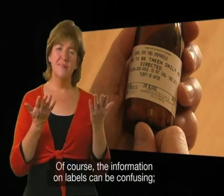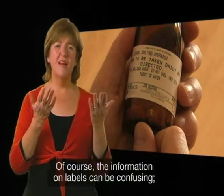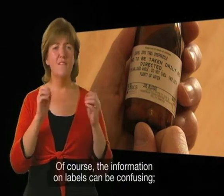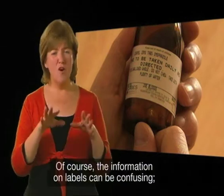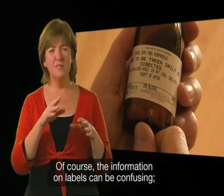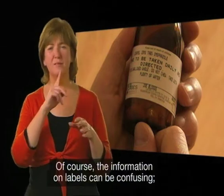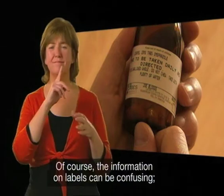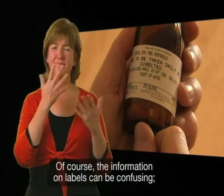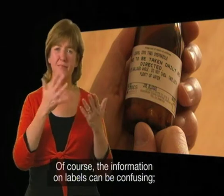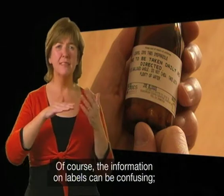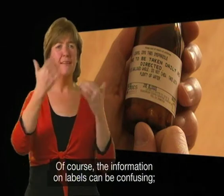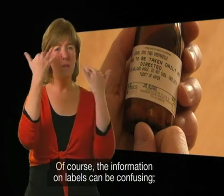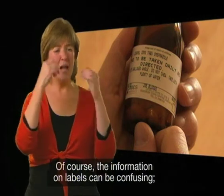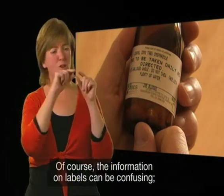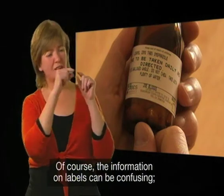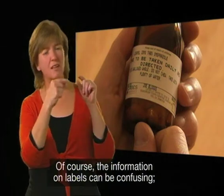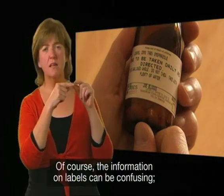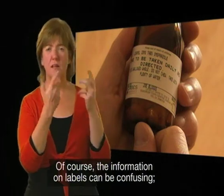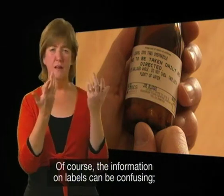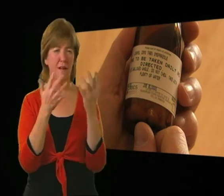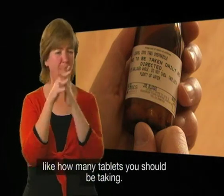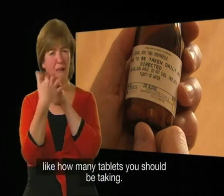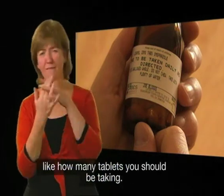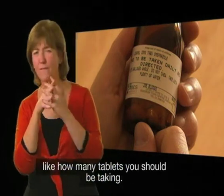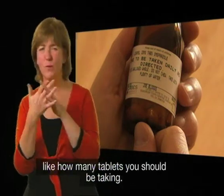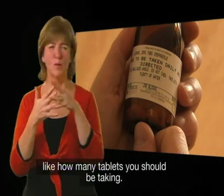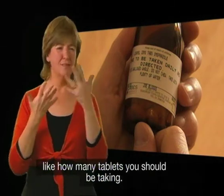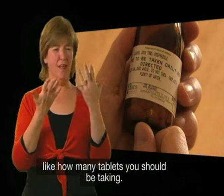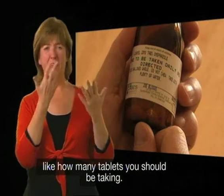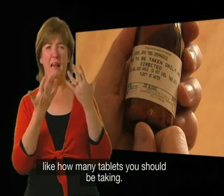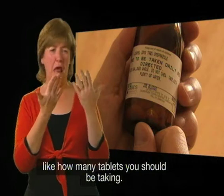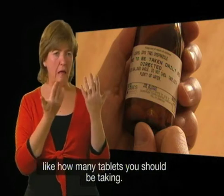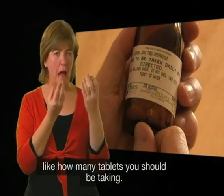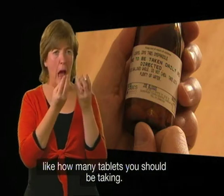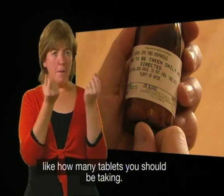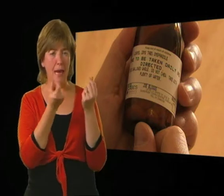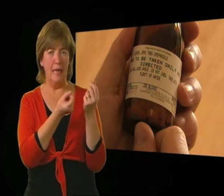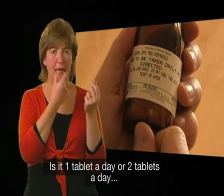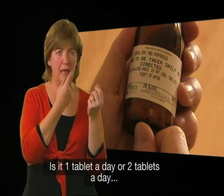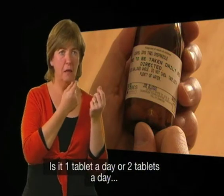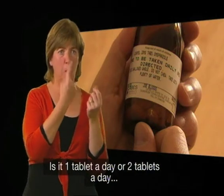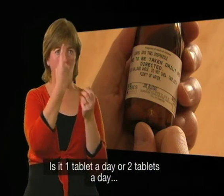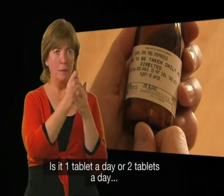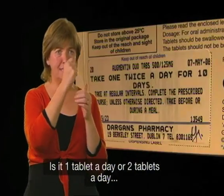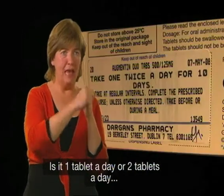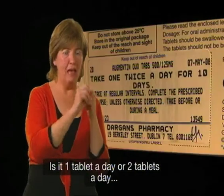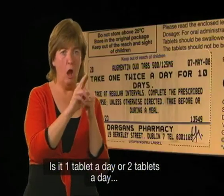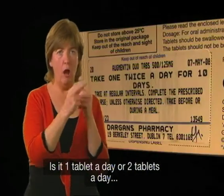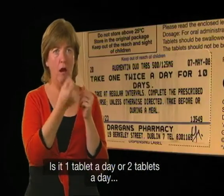Of course, the information on labels can be confusing, like how many tablets you should be taking. Is it 1 tablet a day or